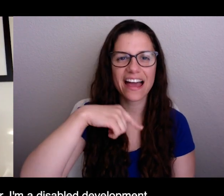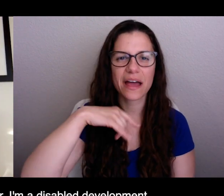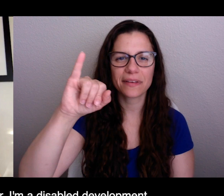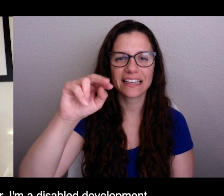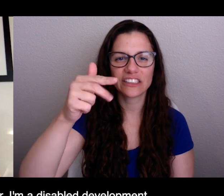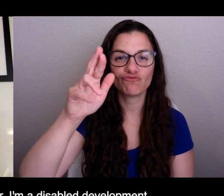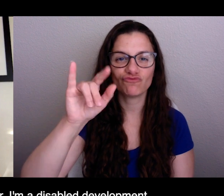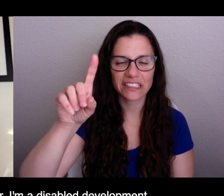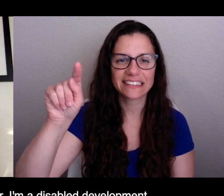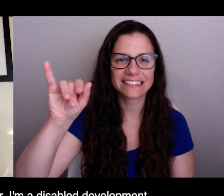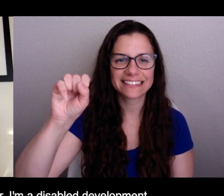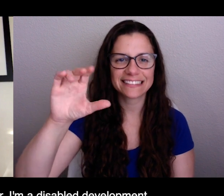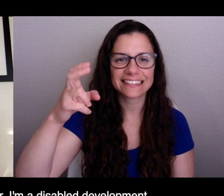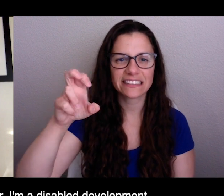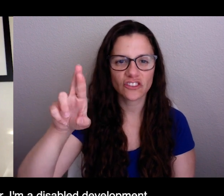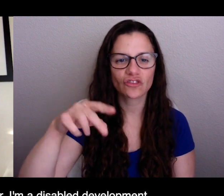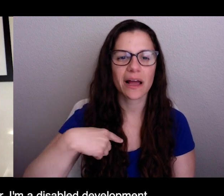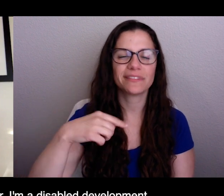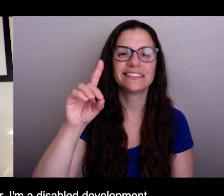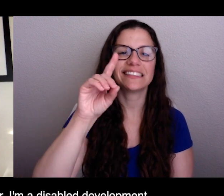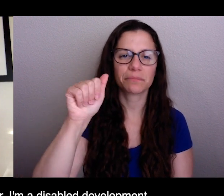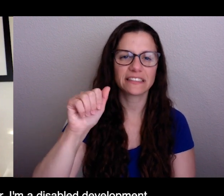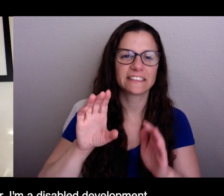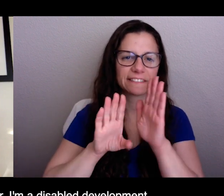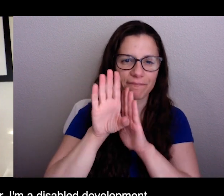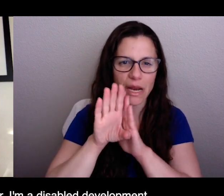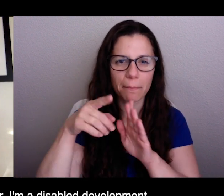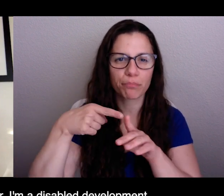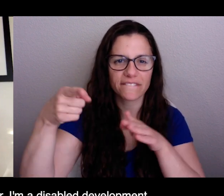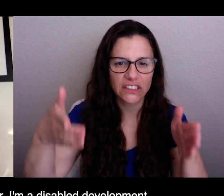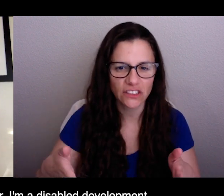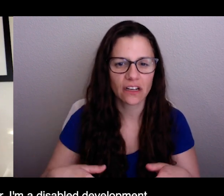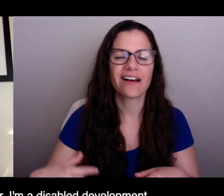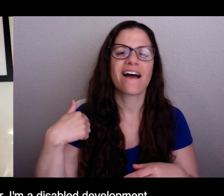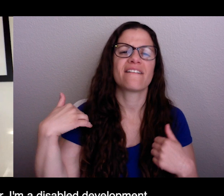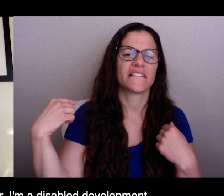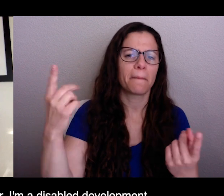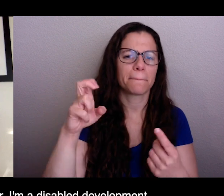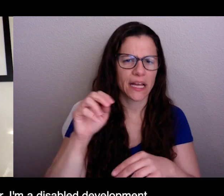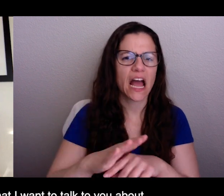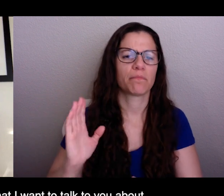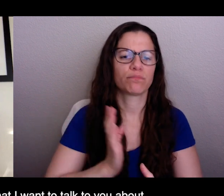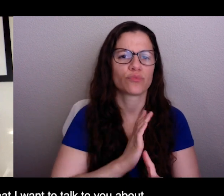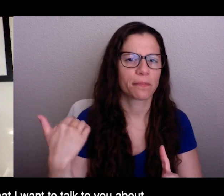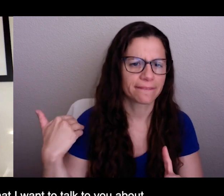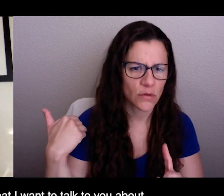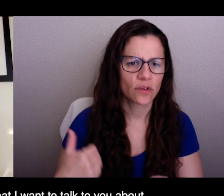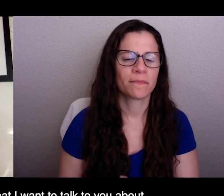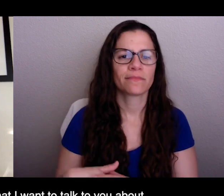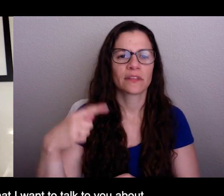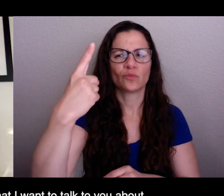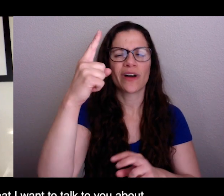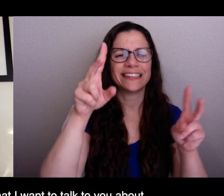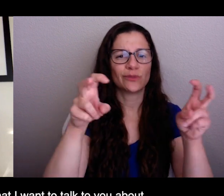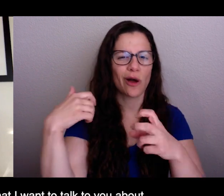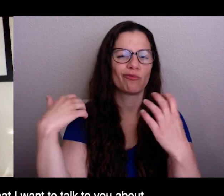I'm Ingrid Fisher. I'm a disabled development professional, and I've been on boards before. And there's one issue that I